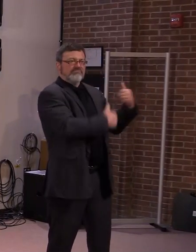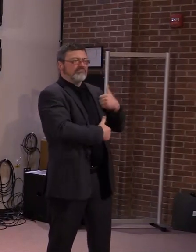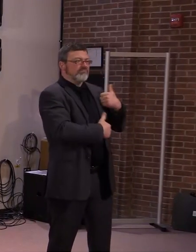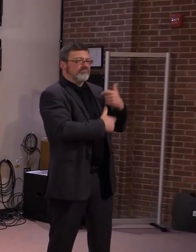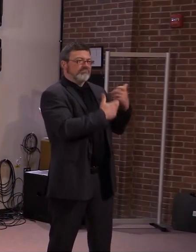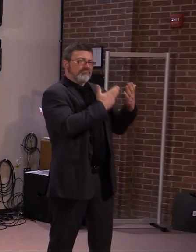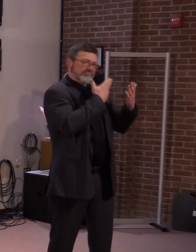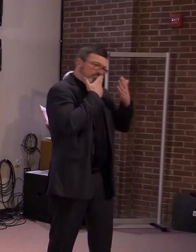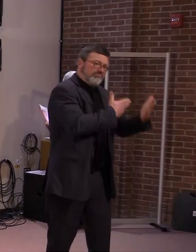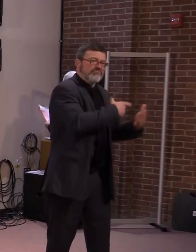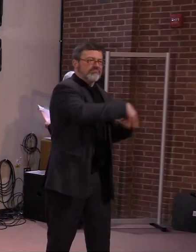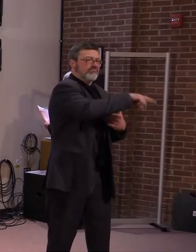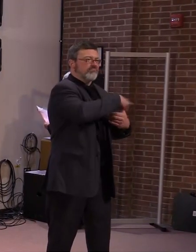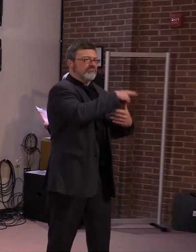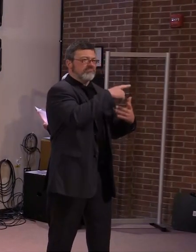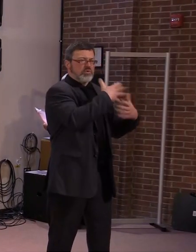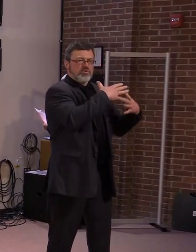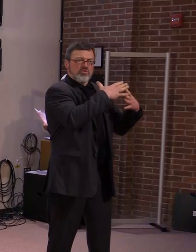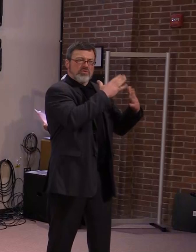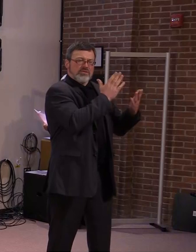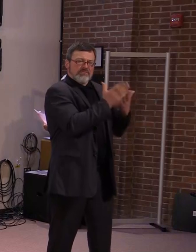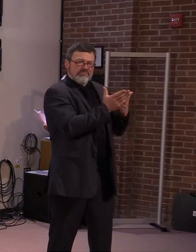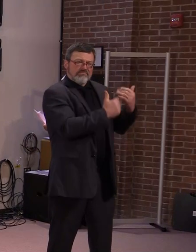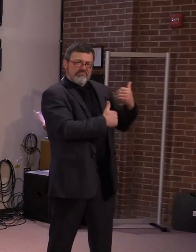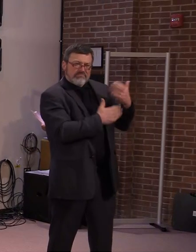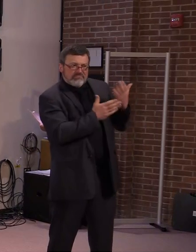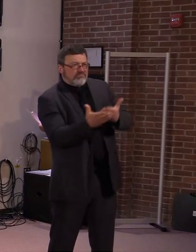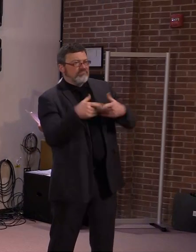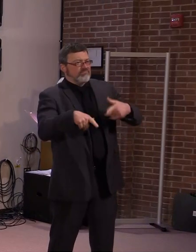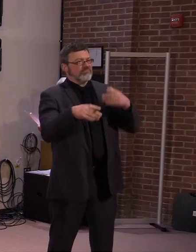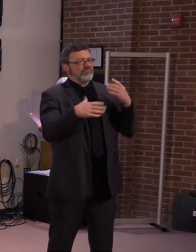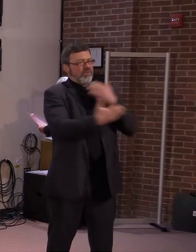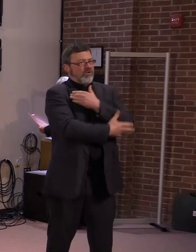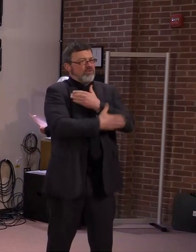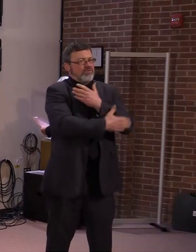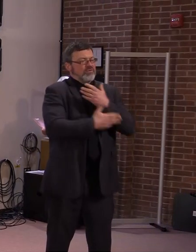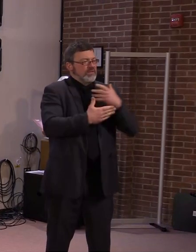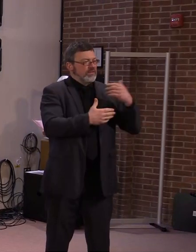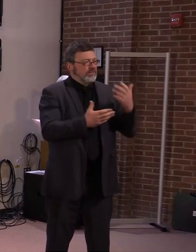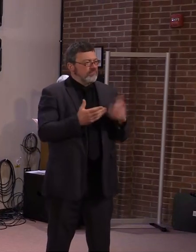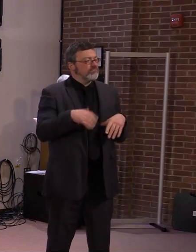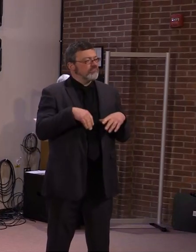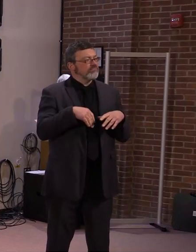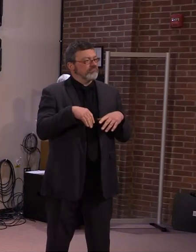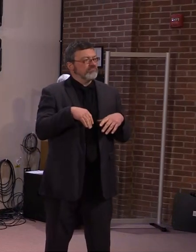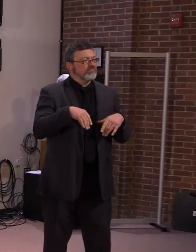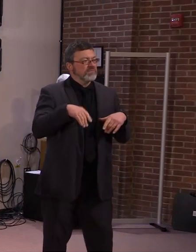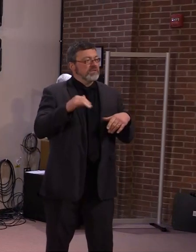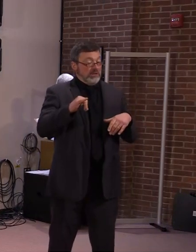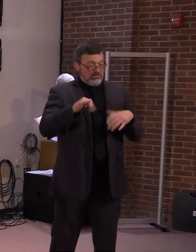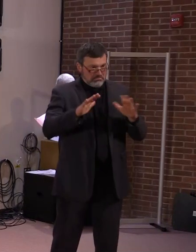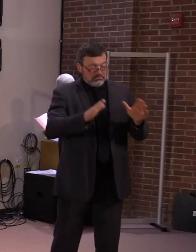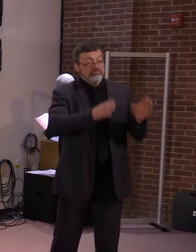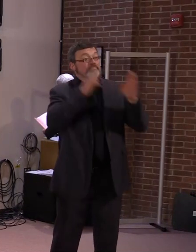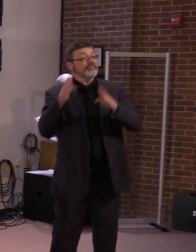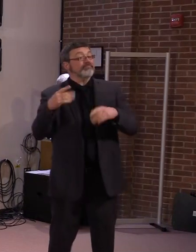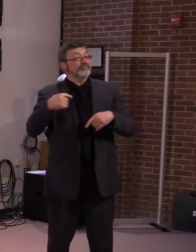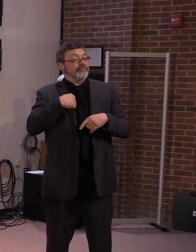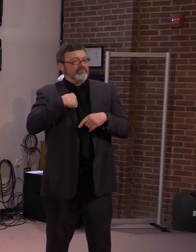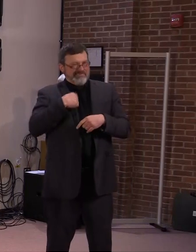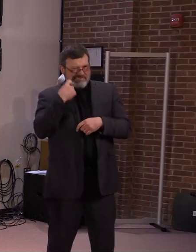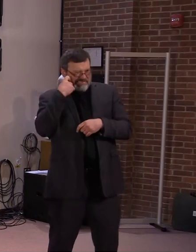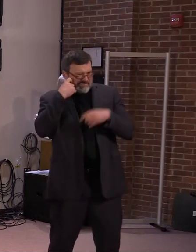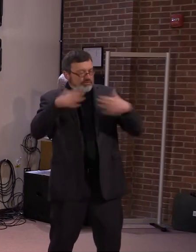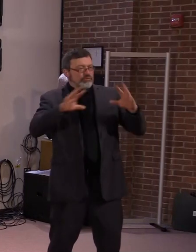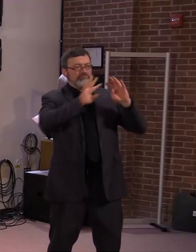I just got off the phone with other governors and White House officials, and here's what we heard. The CDC is closely watching